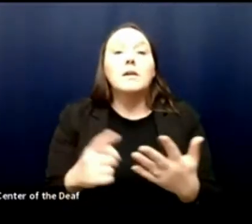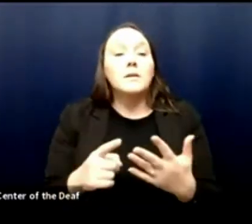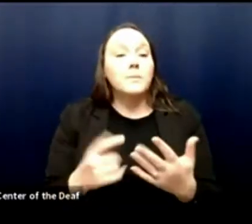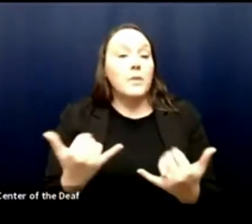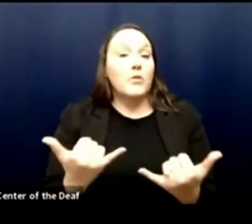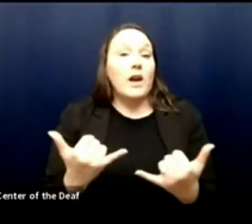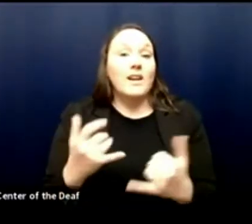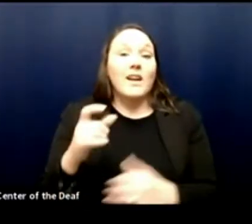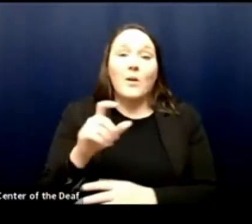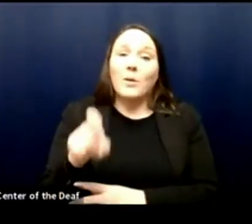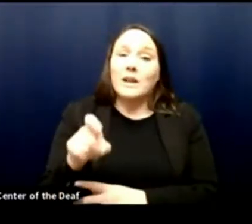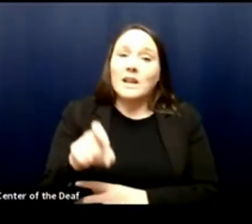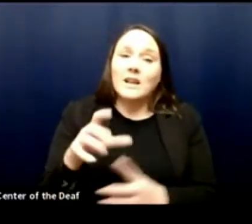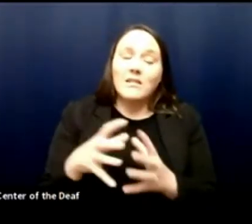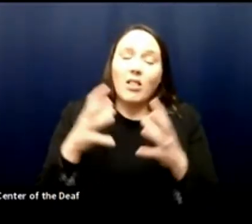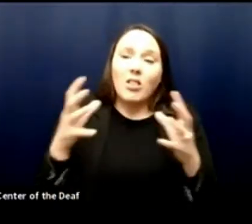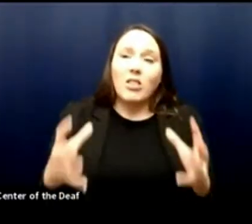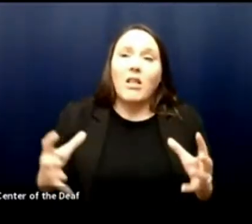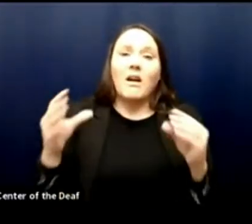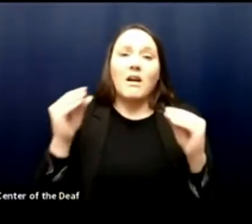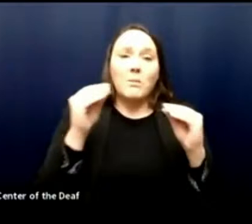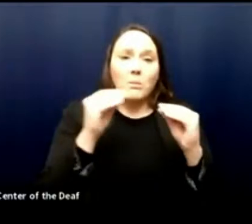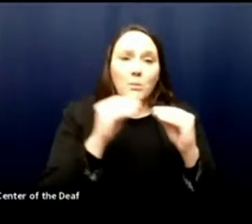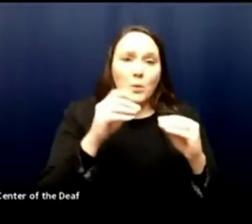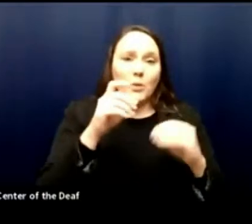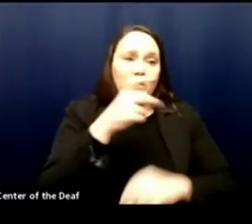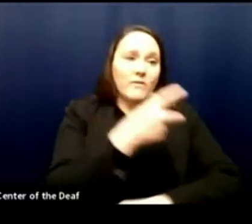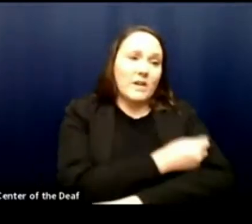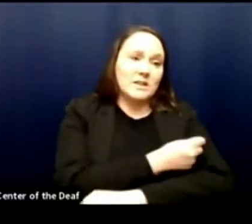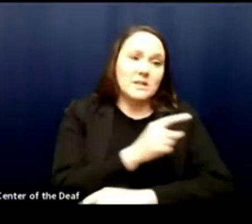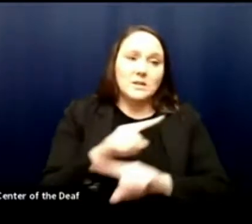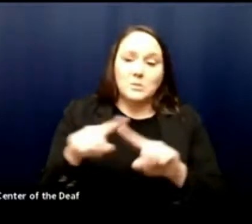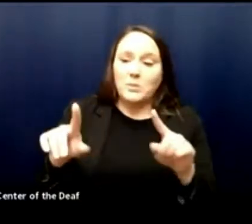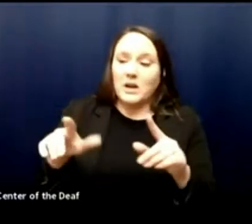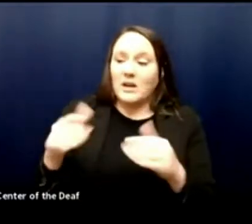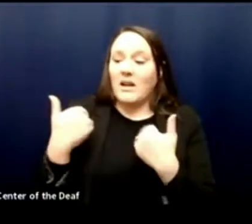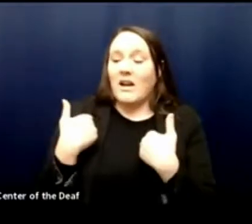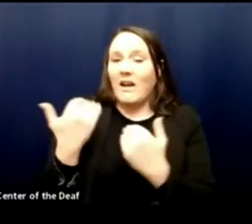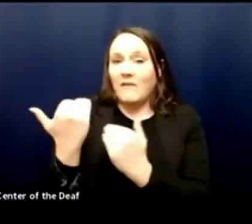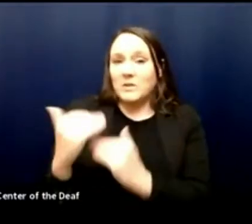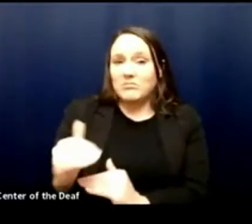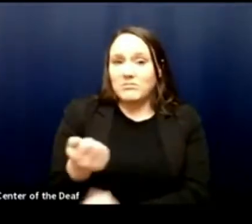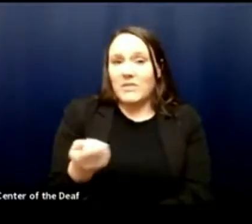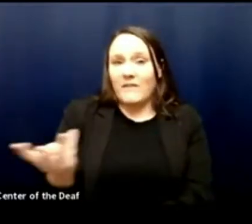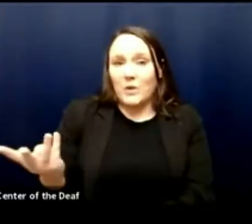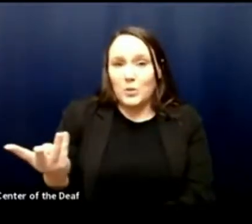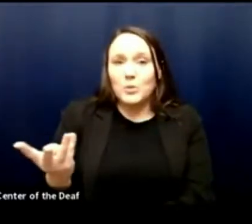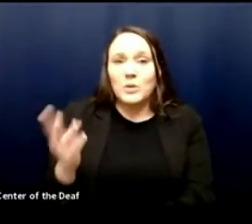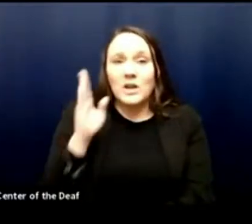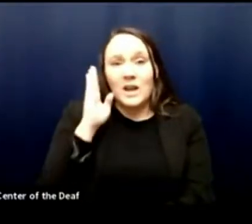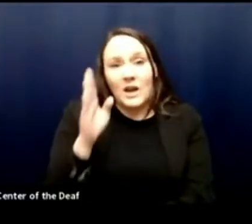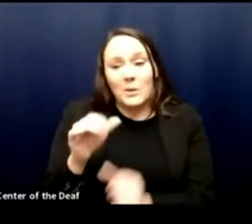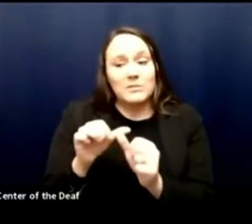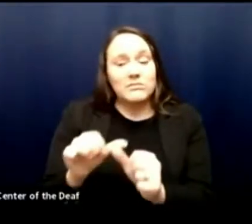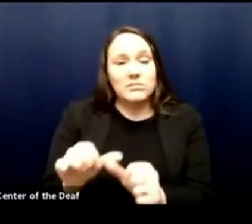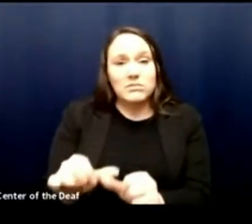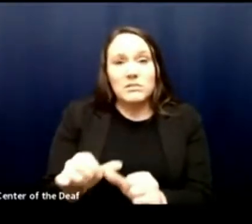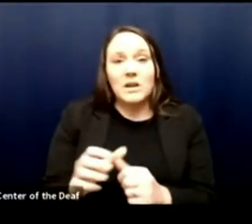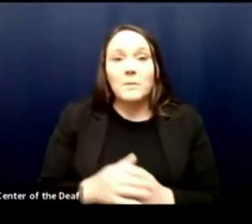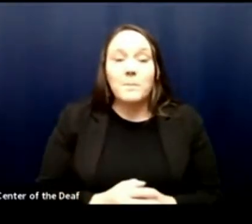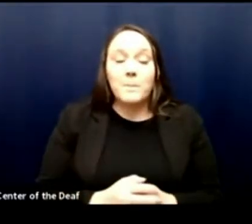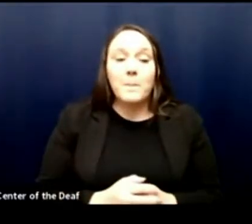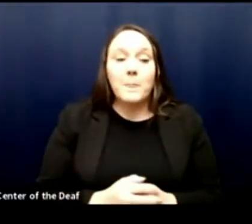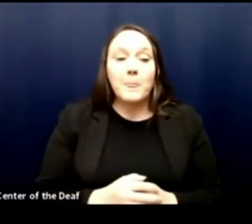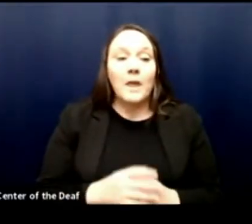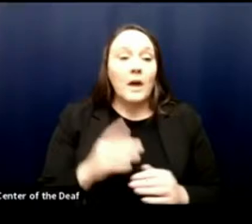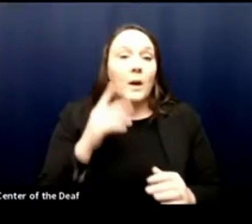greatly outpace the supply and will for the foreseeable future. A perfect example of this happened on